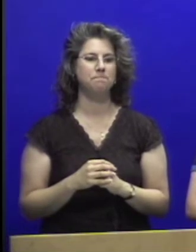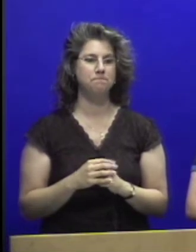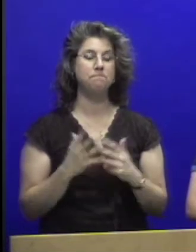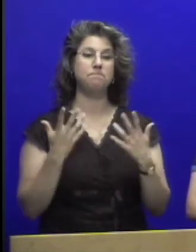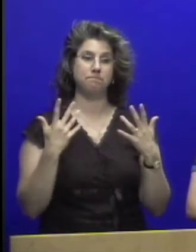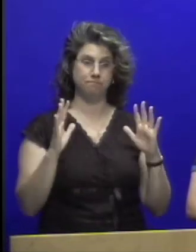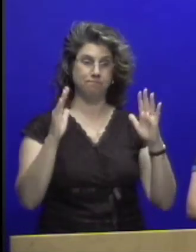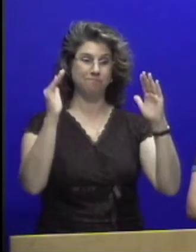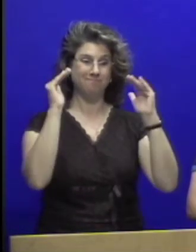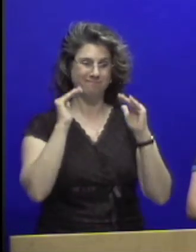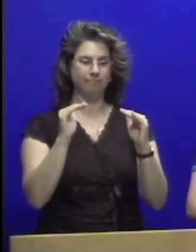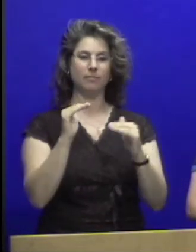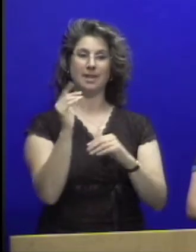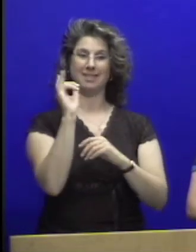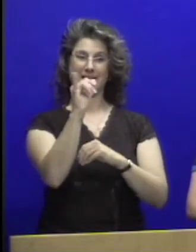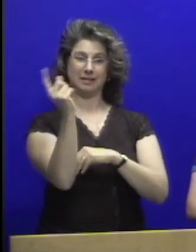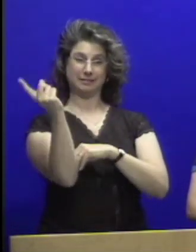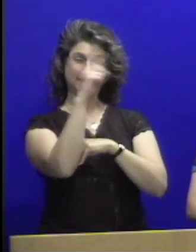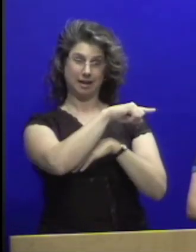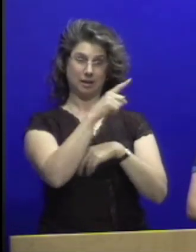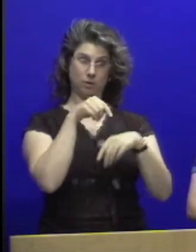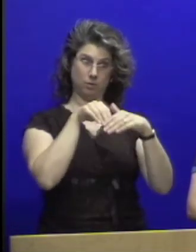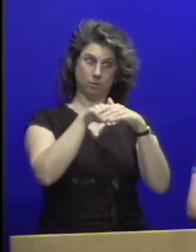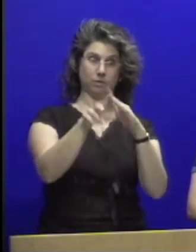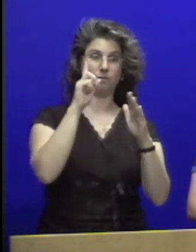The day of your operation,